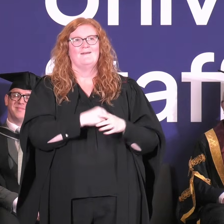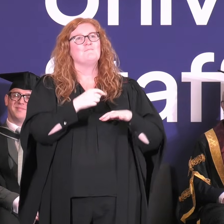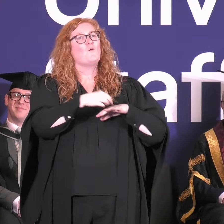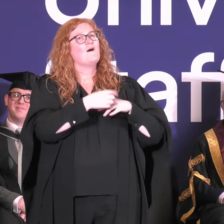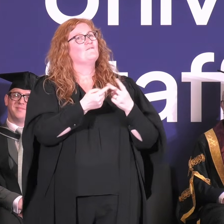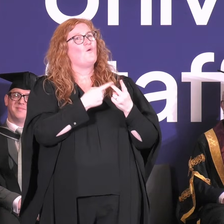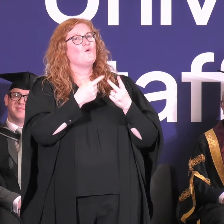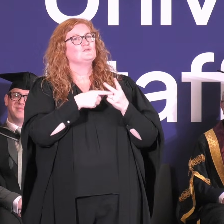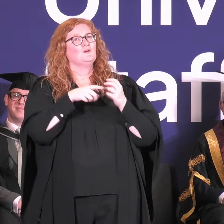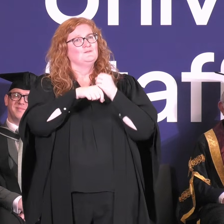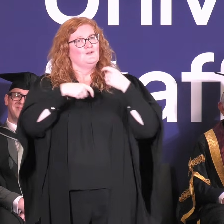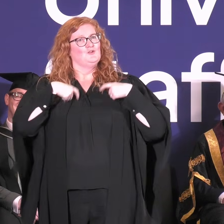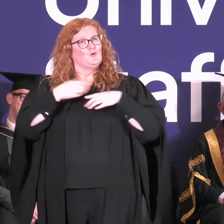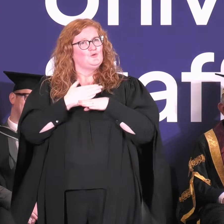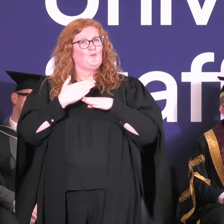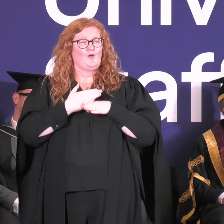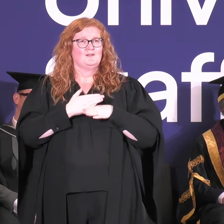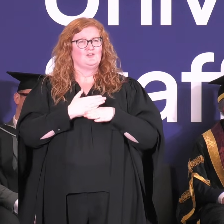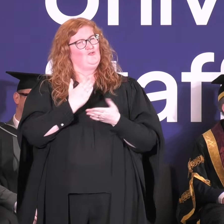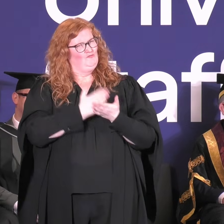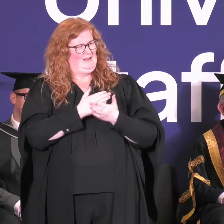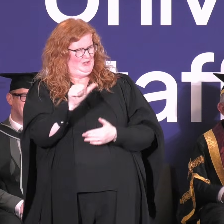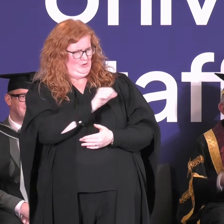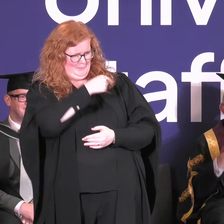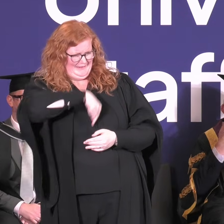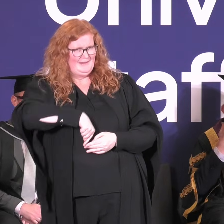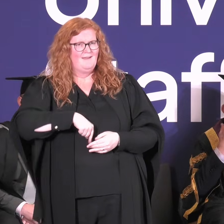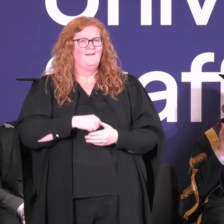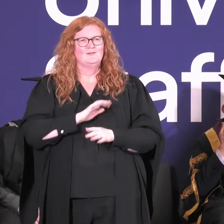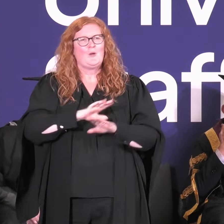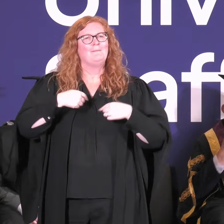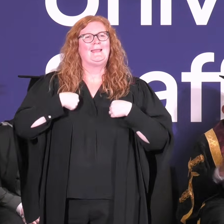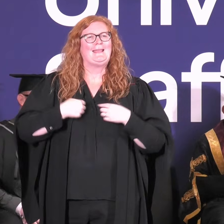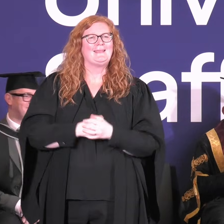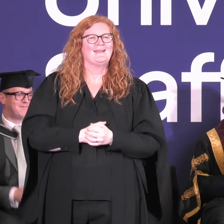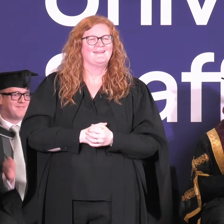graduate of social work, so really she should be here, not me.